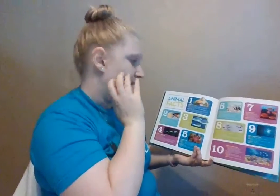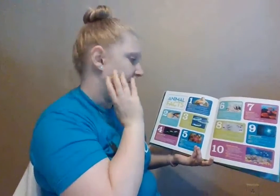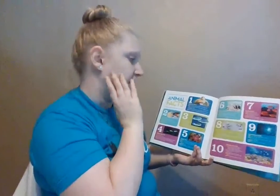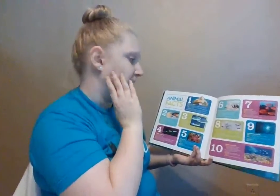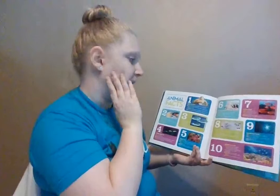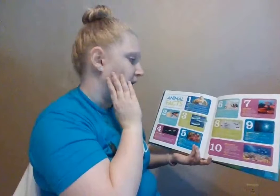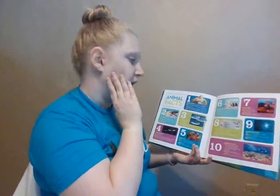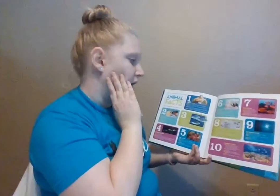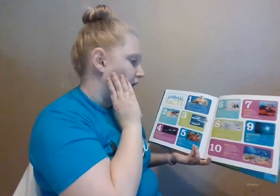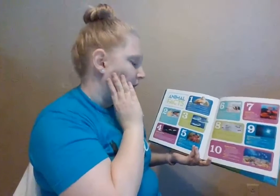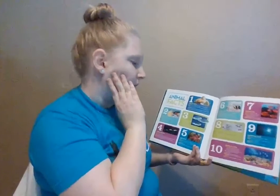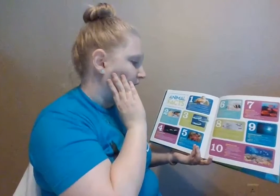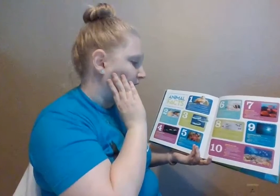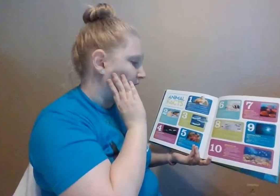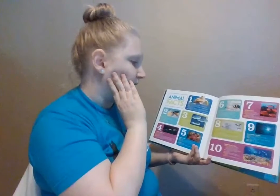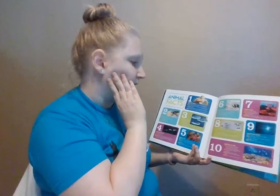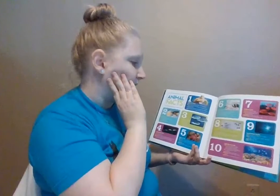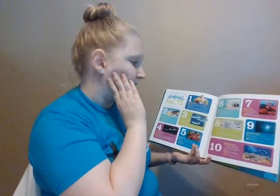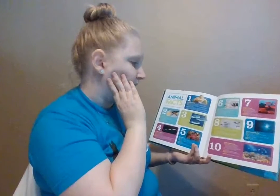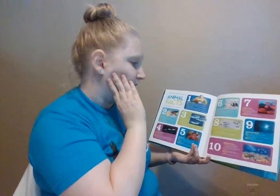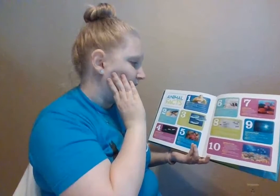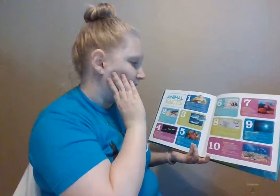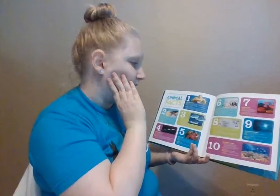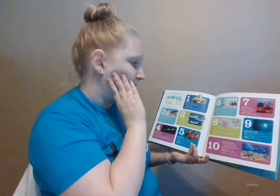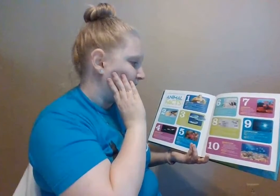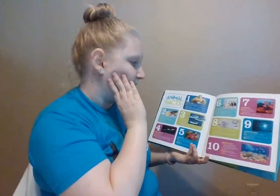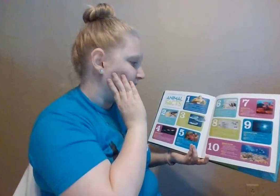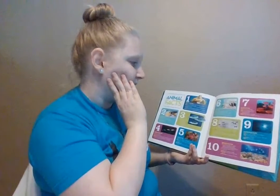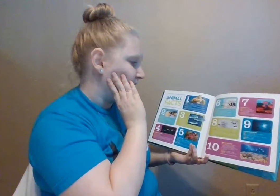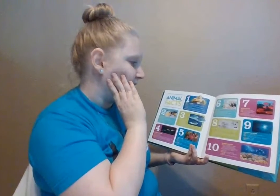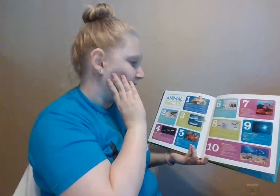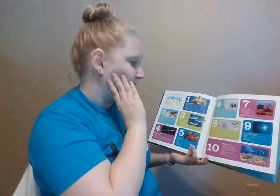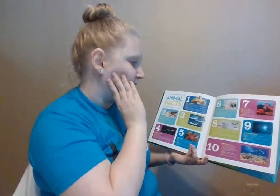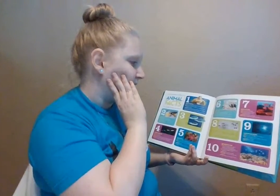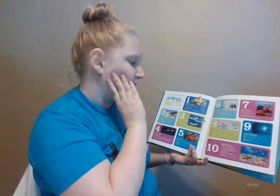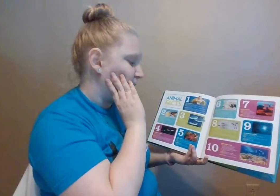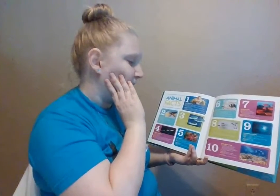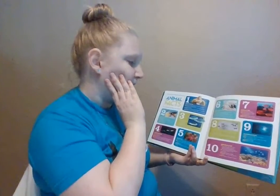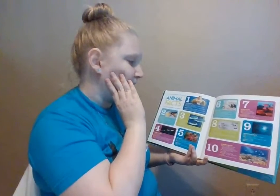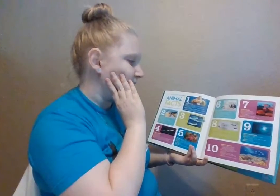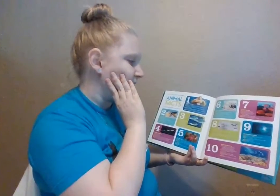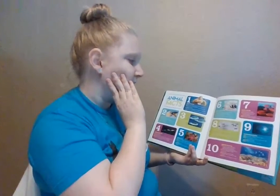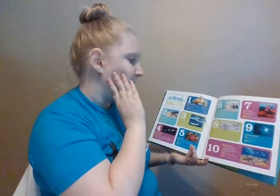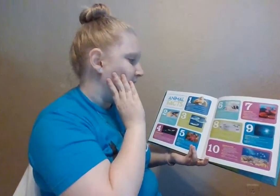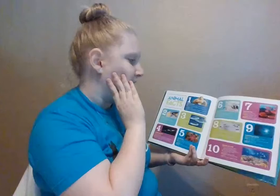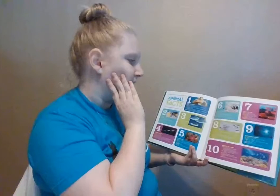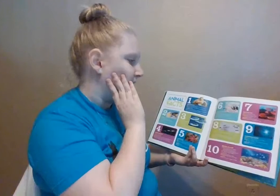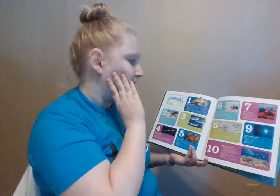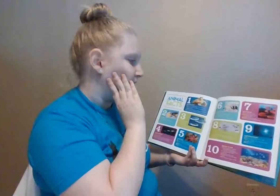weighs. Predators at sea, leopard seals and killer whales. On land,